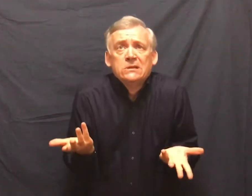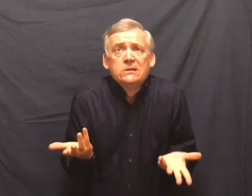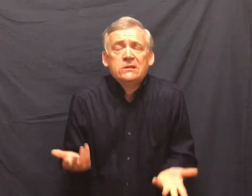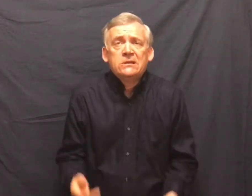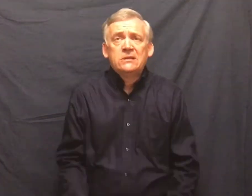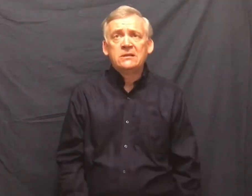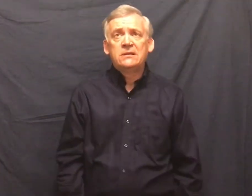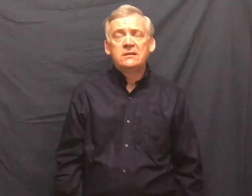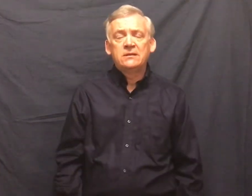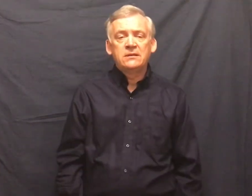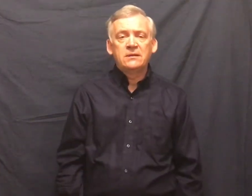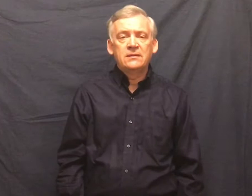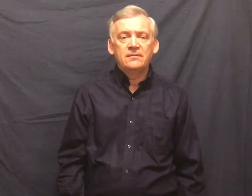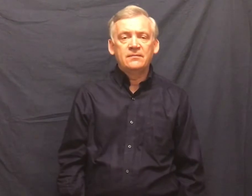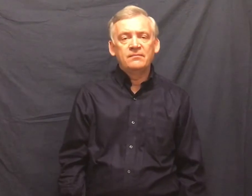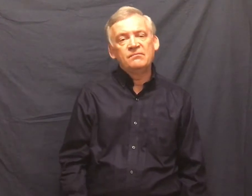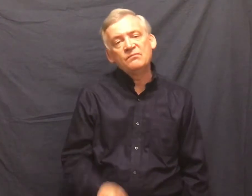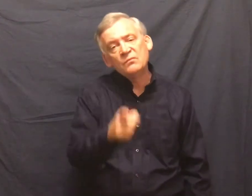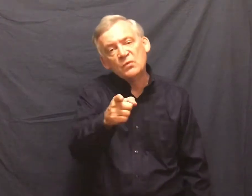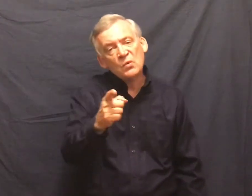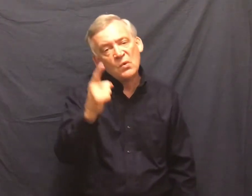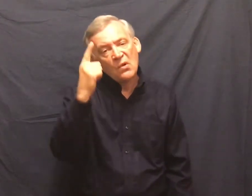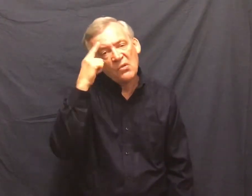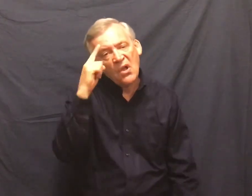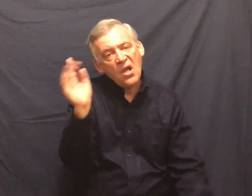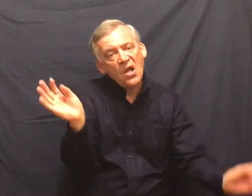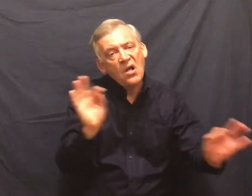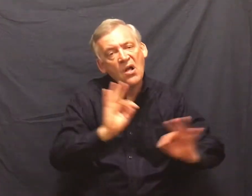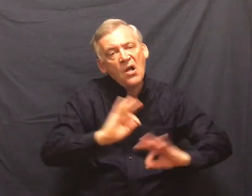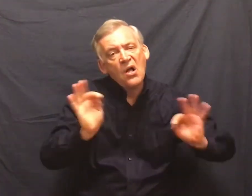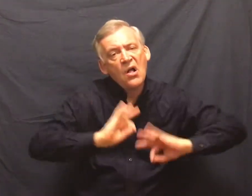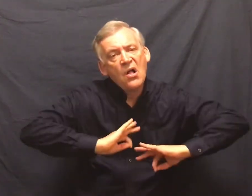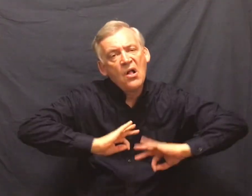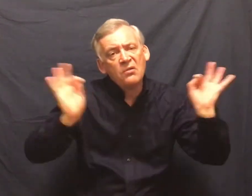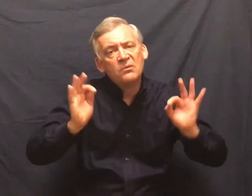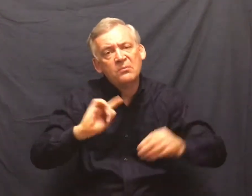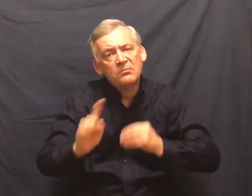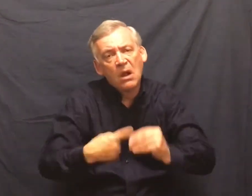You never give a thought to George," she went on in Lenny's voice.